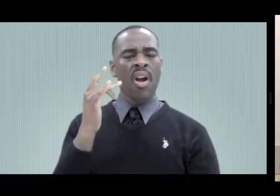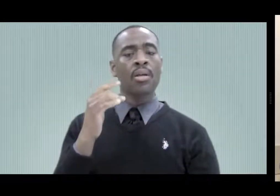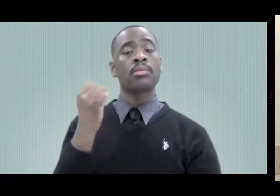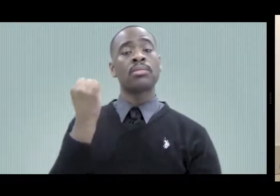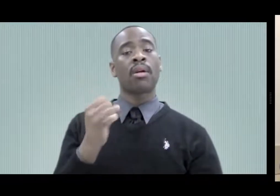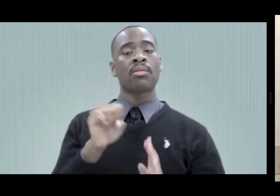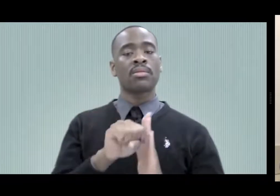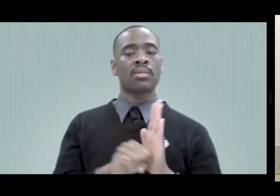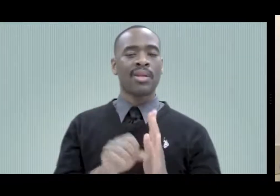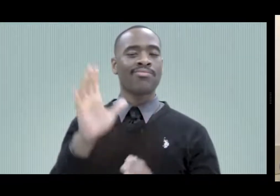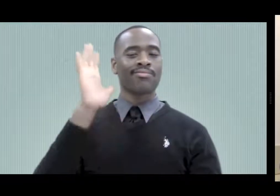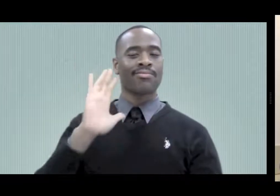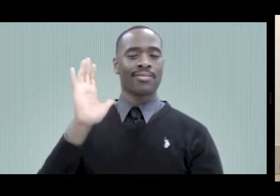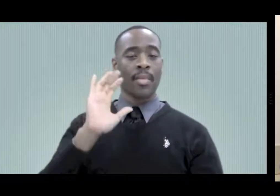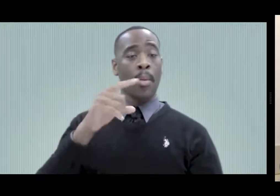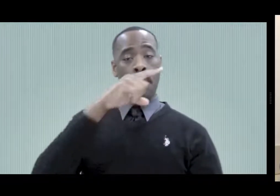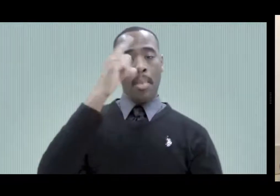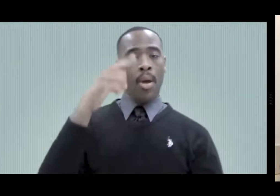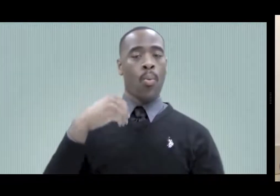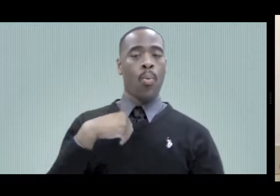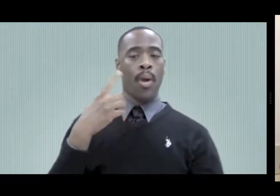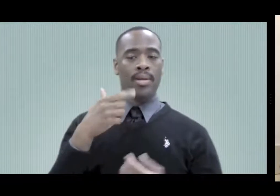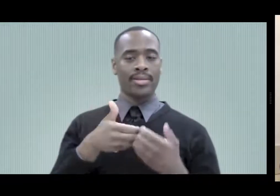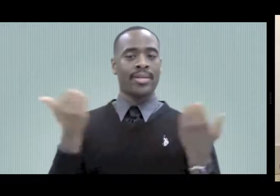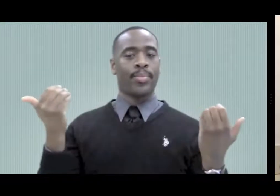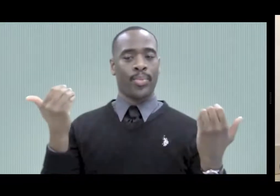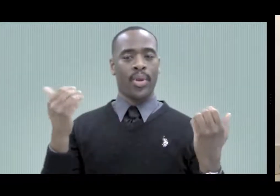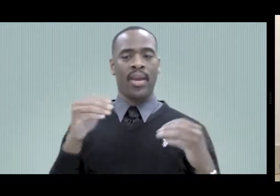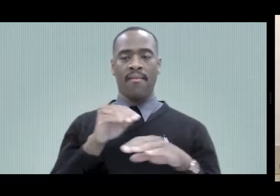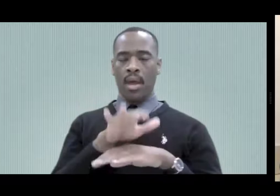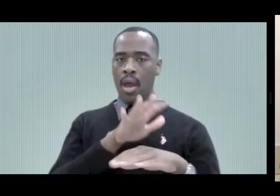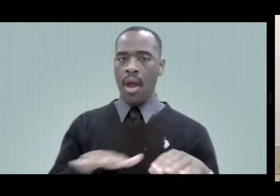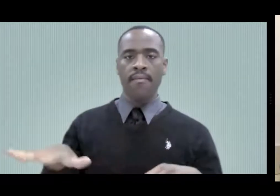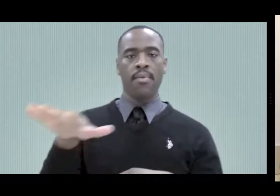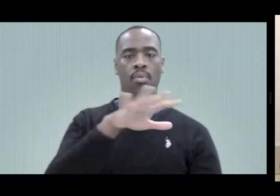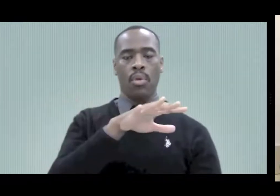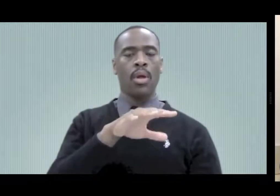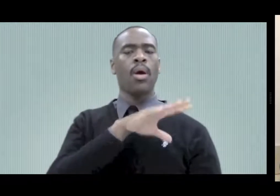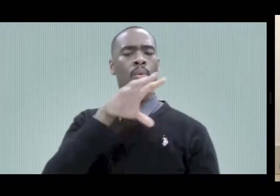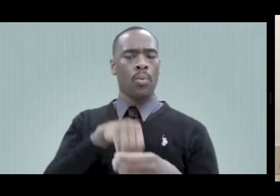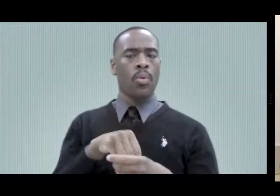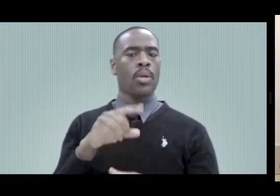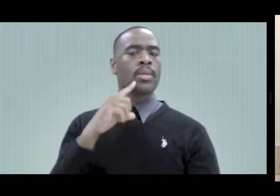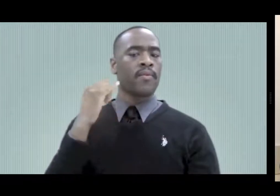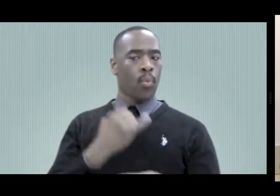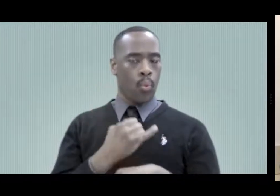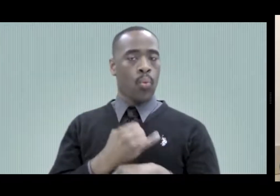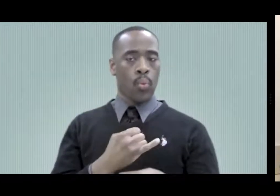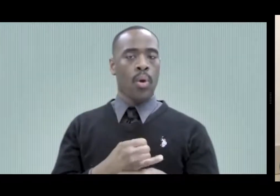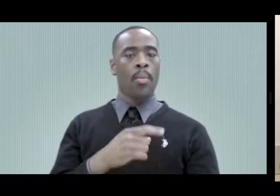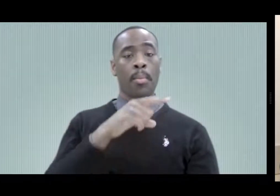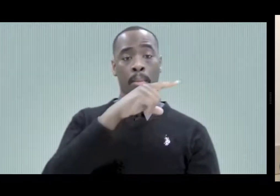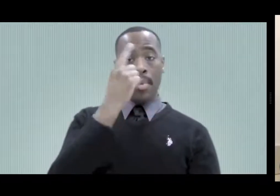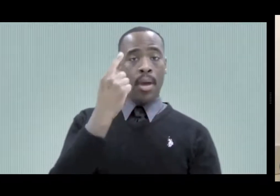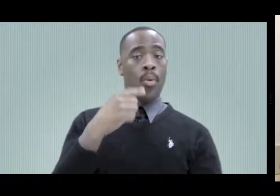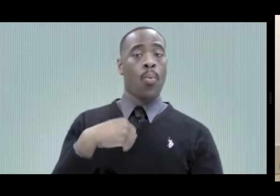So for our research, we focused on southern U.S. states.